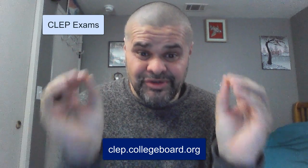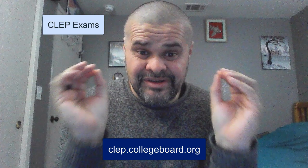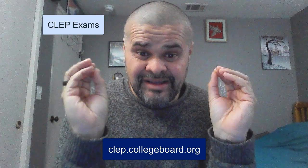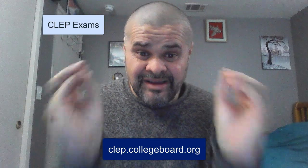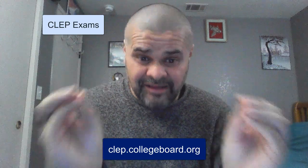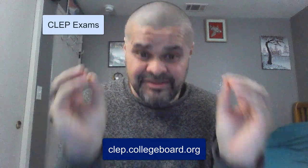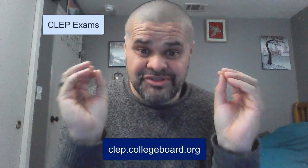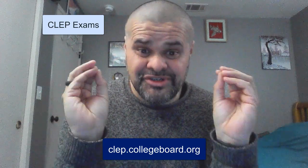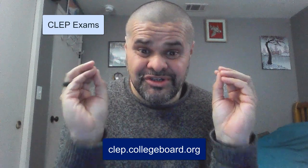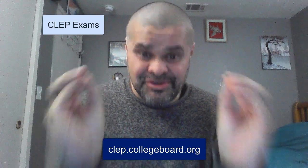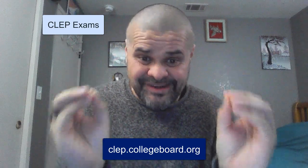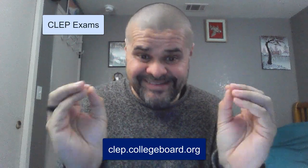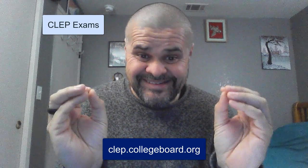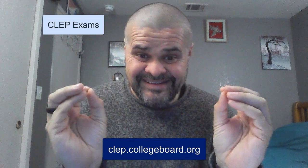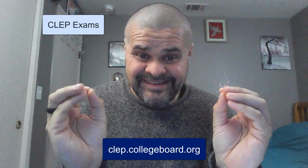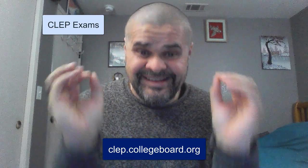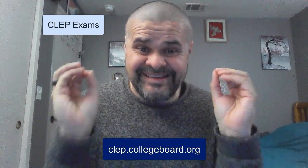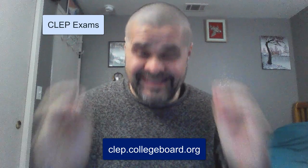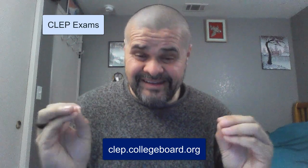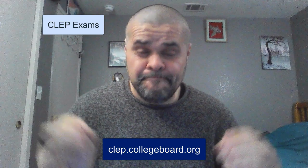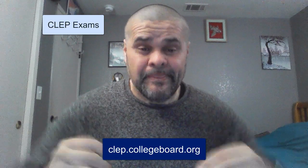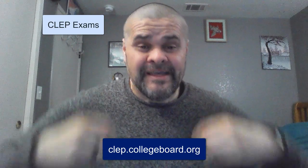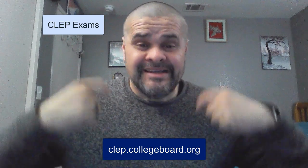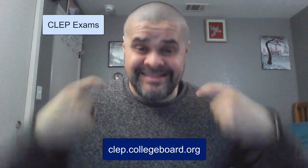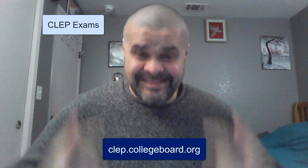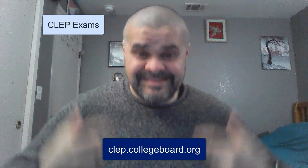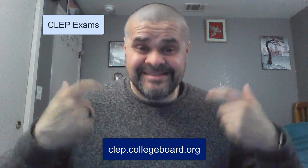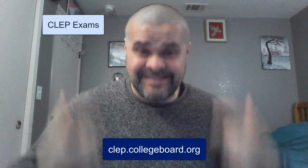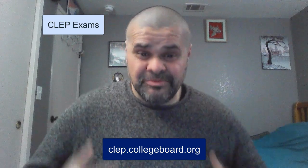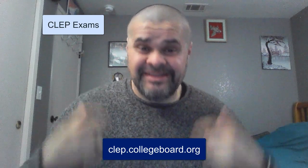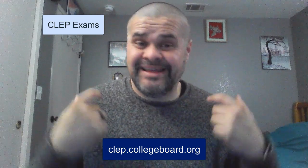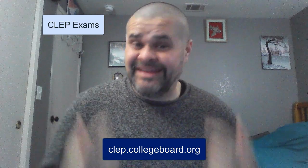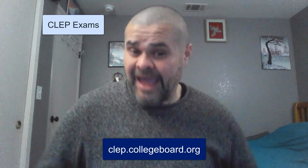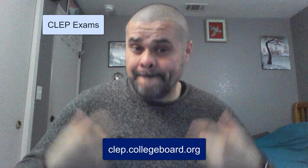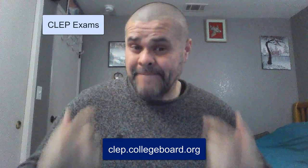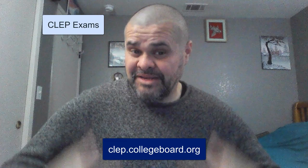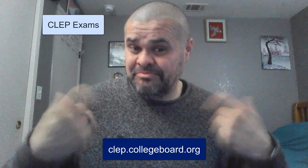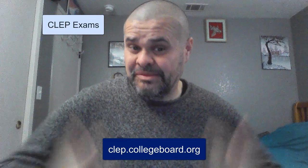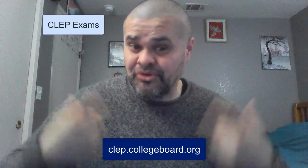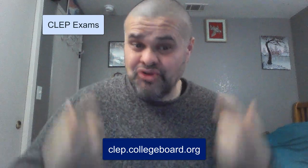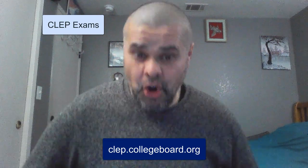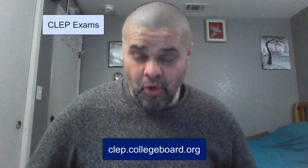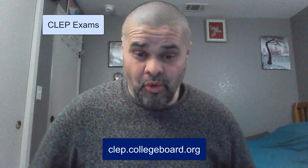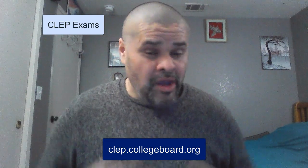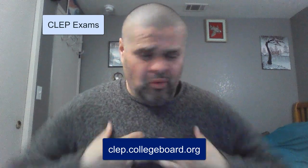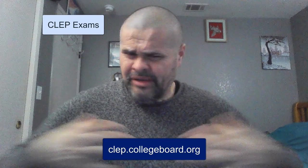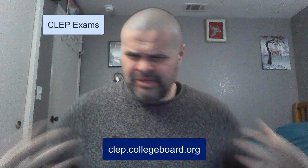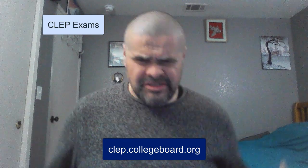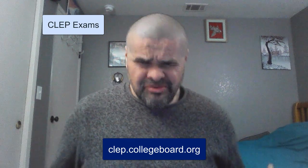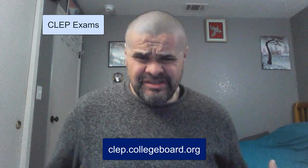earn college credit. Again, this is something that not many people know. Why am I doing